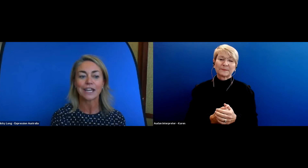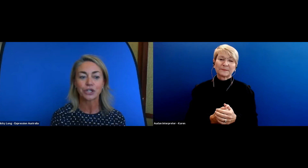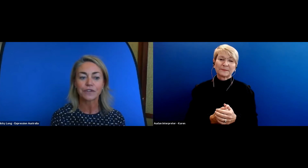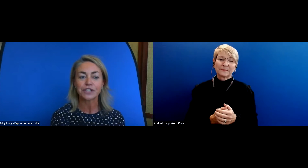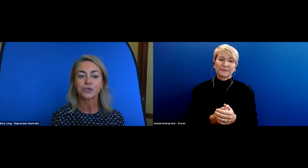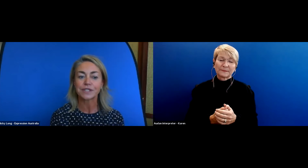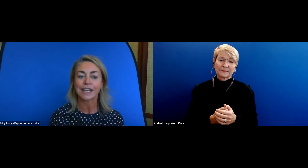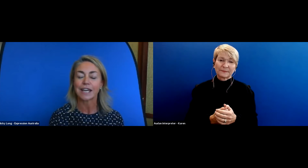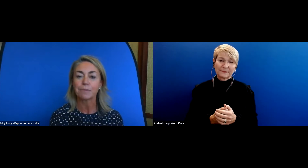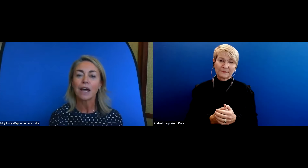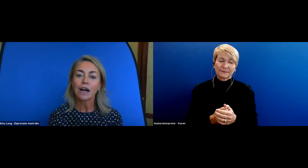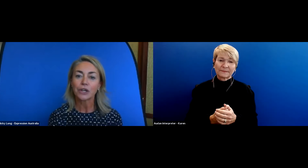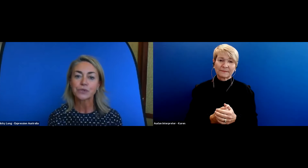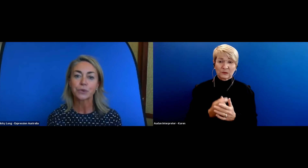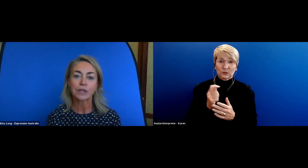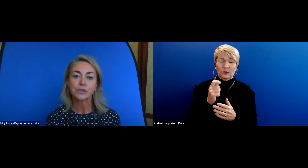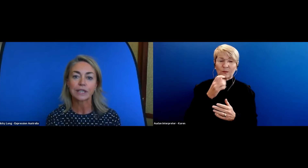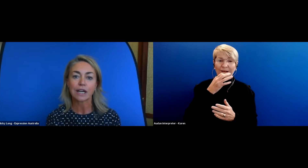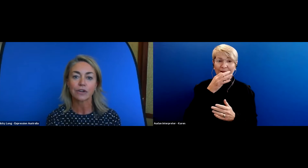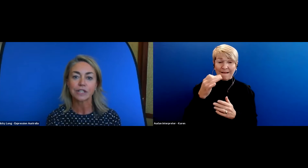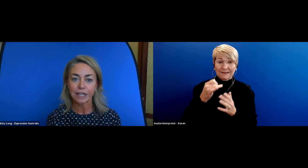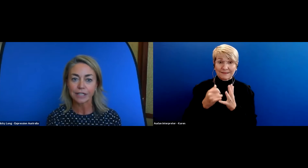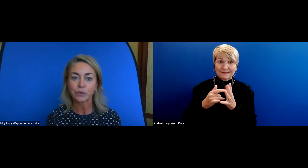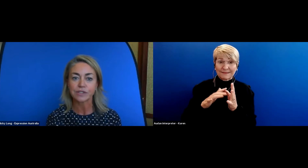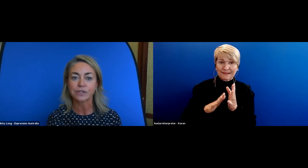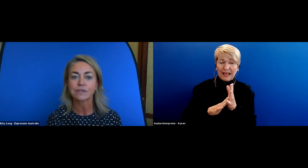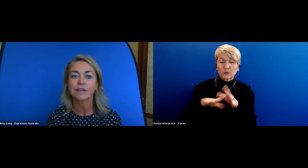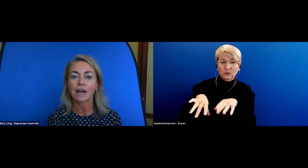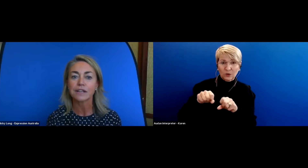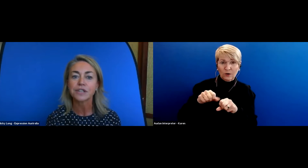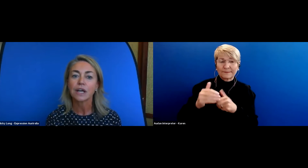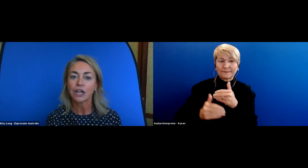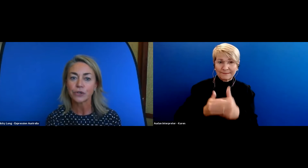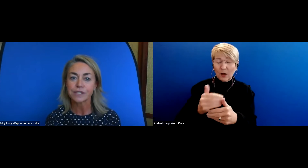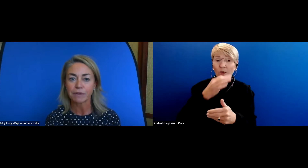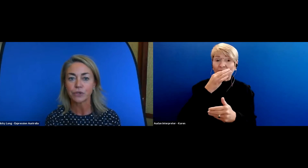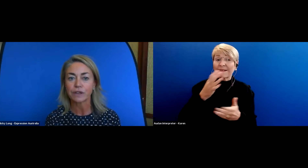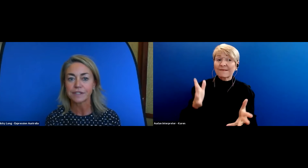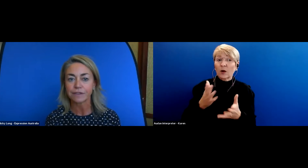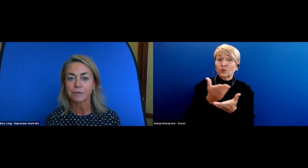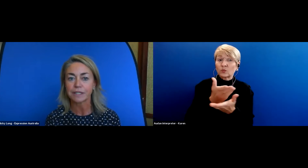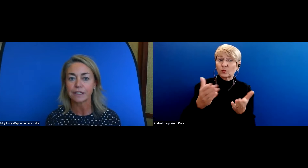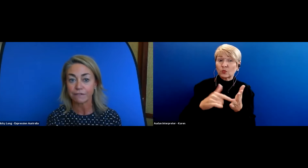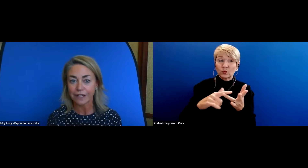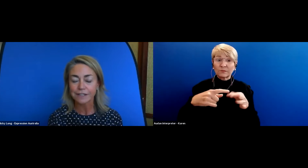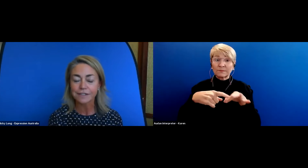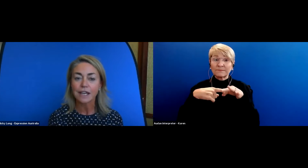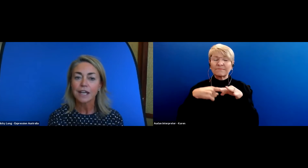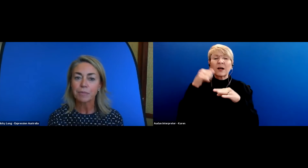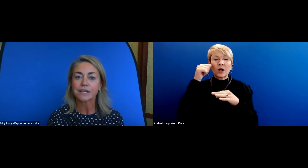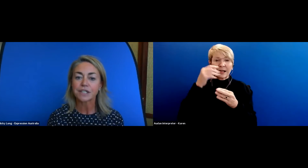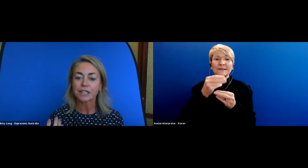before I hand over to Sam, I also wanted to encourage any questions tonight. I know some of you have sent them in